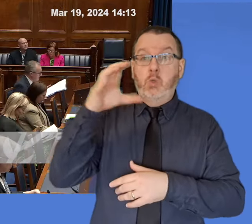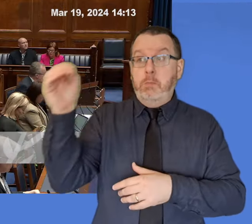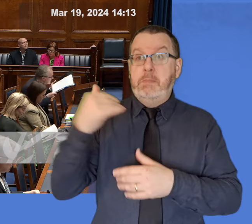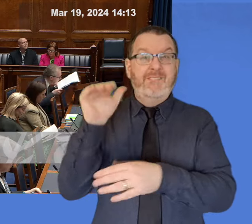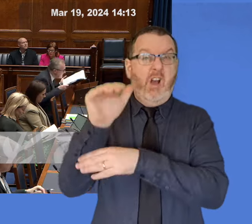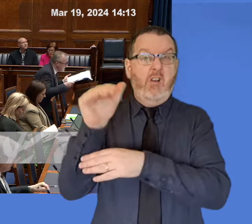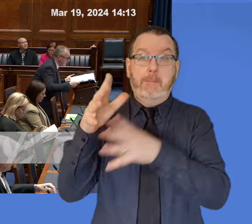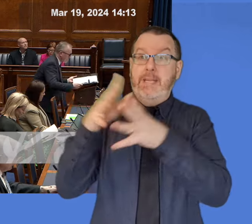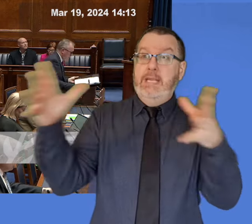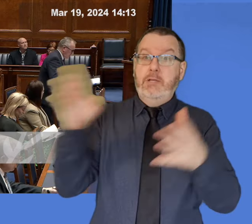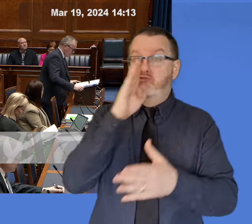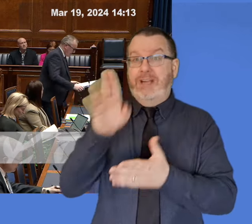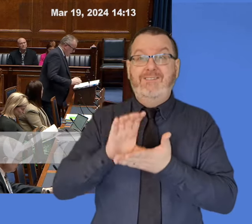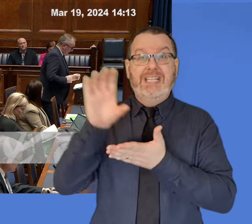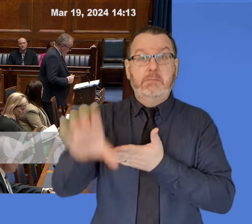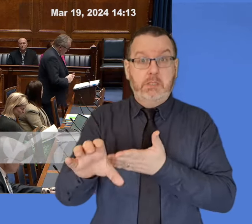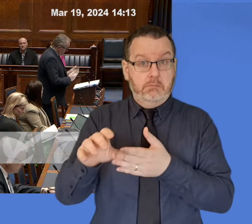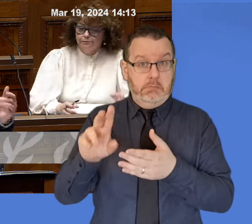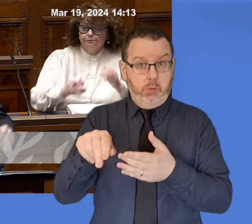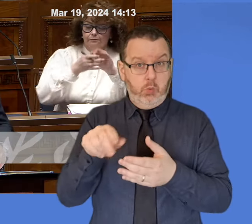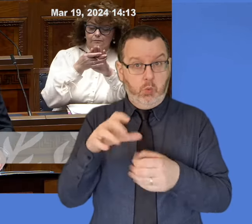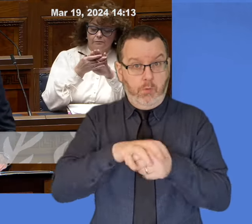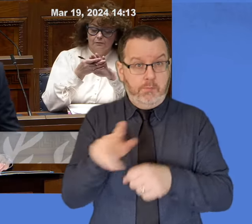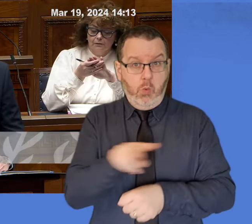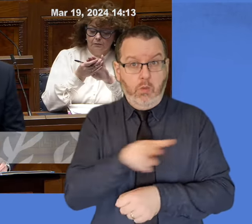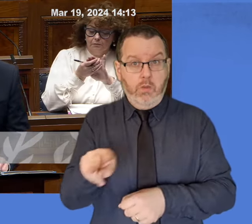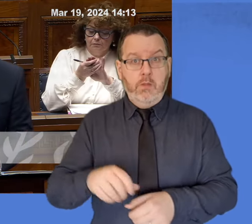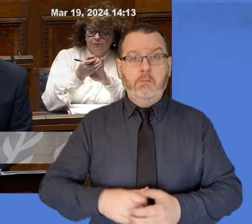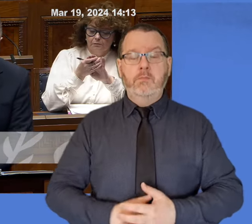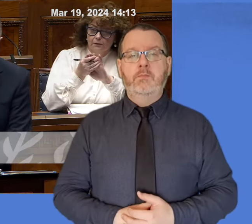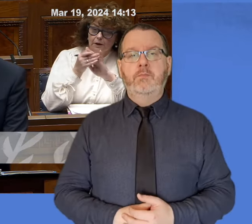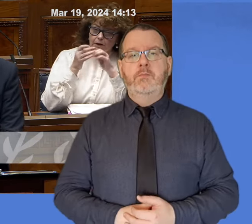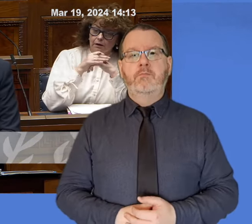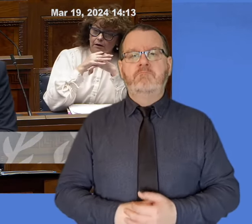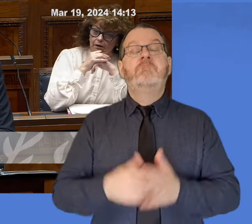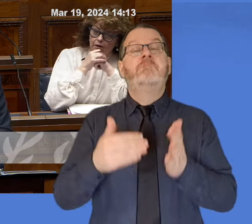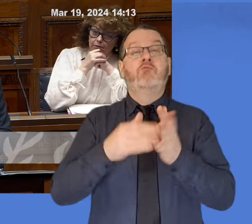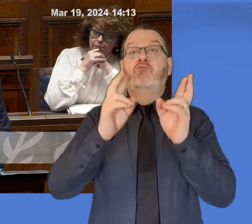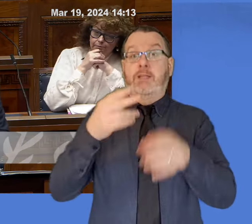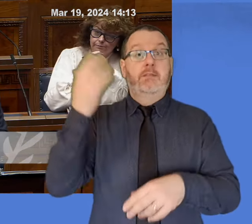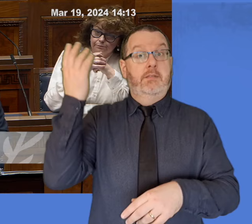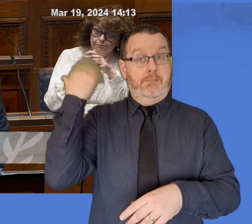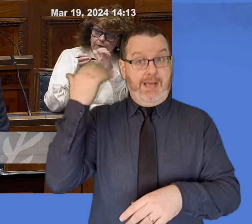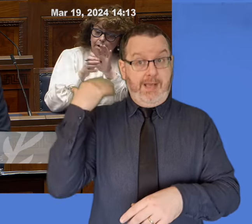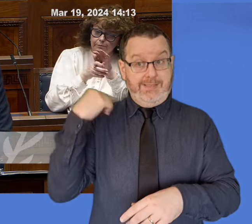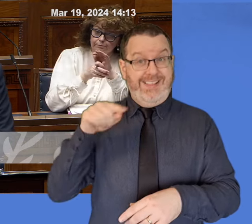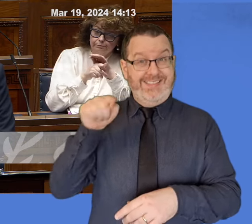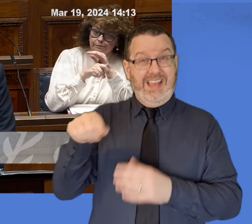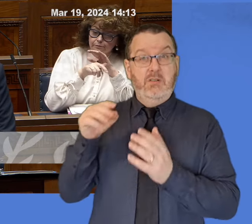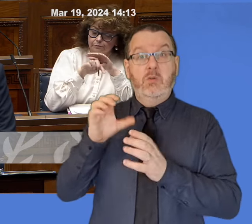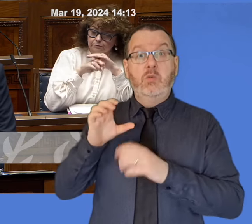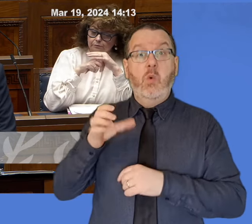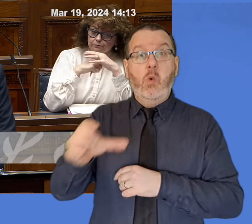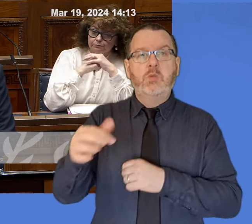sir. Yes, the member is correct. In the past, the shared skills model was primarily used for larger companies and